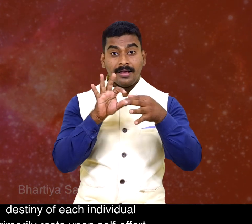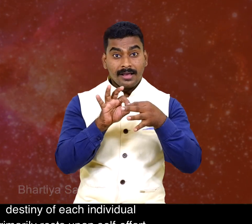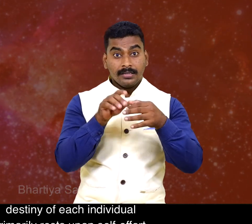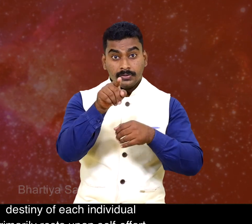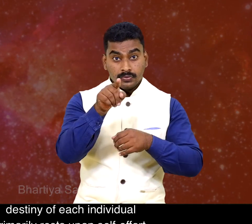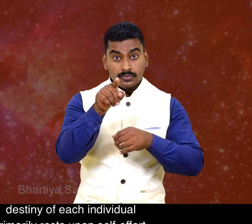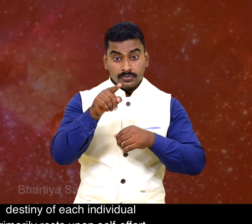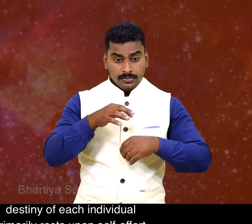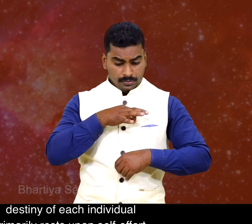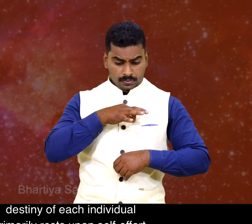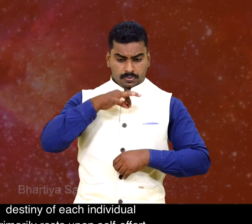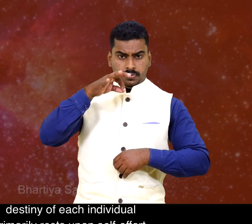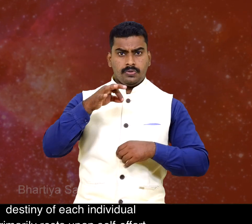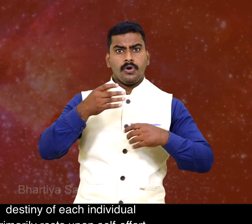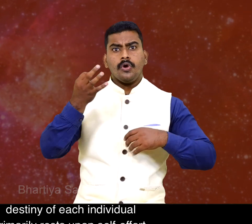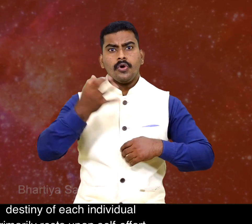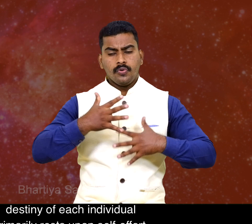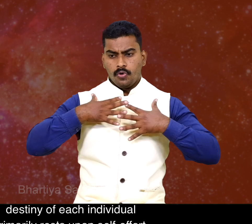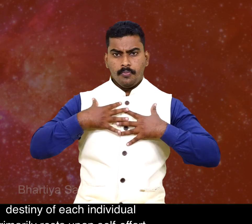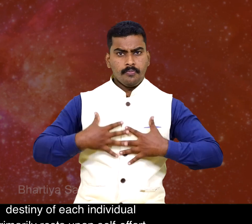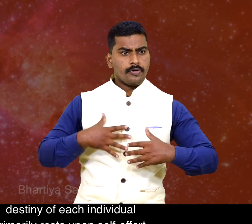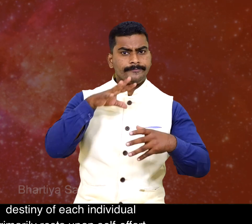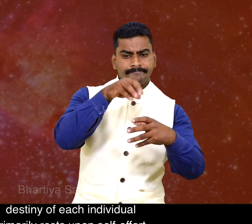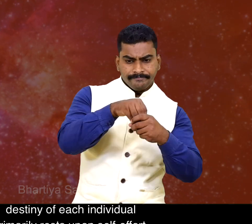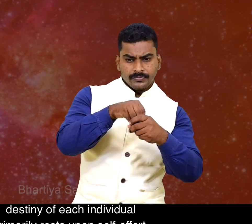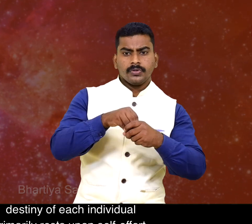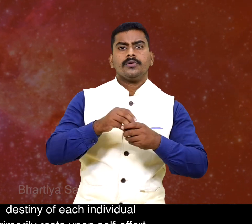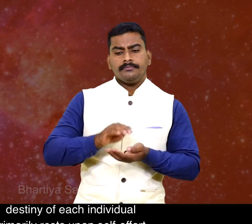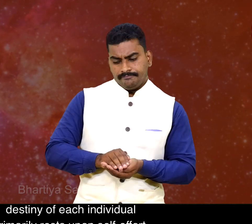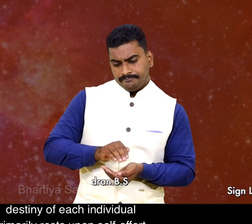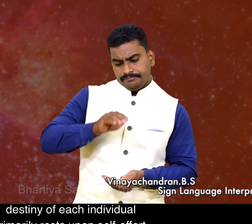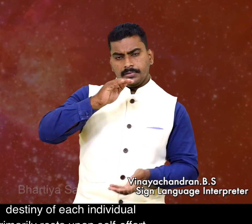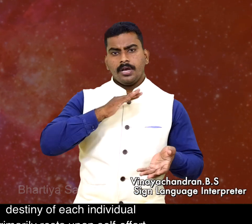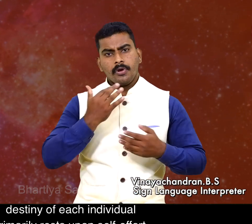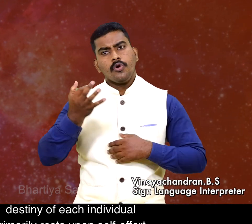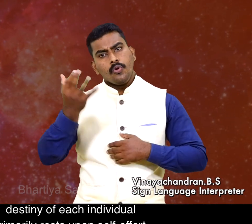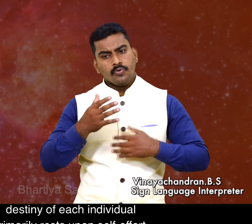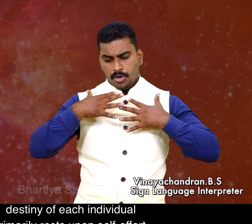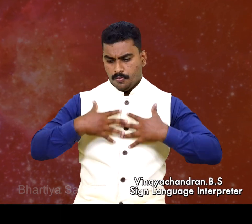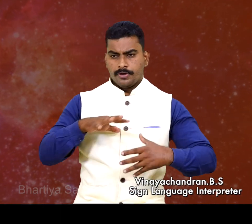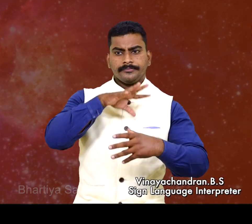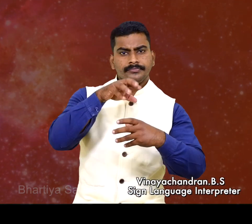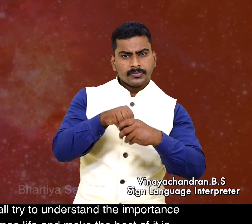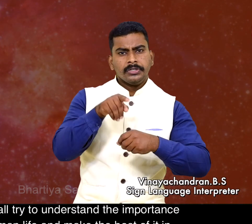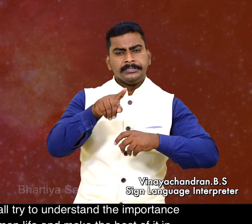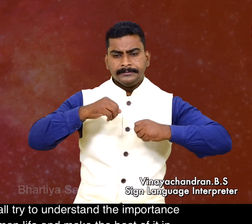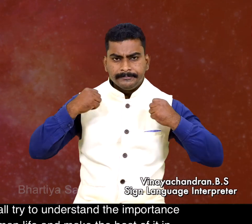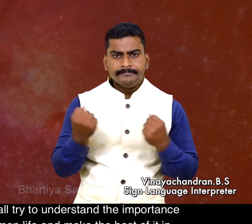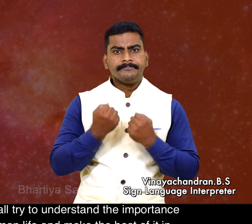destiny of each individual primarily rests upon self effort. So, let